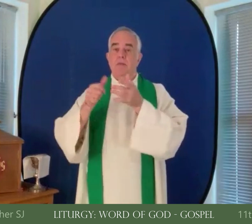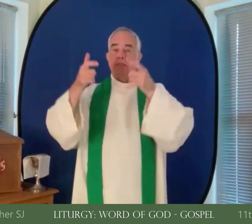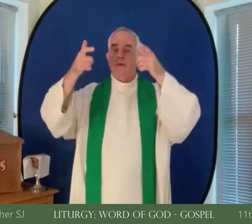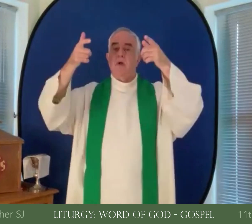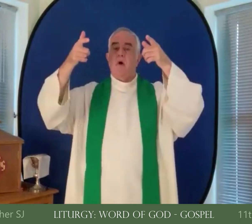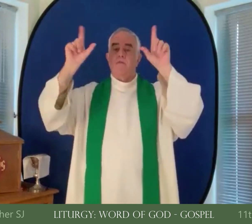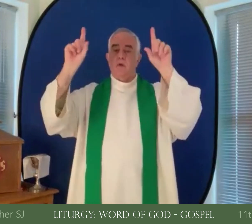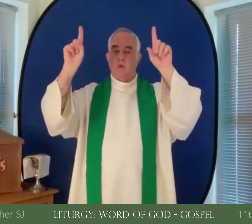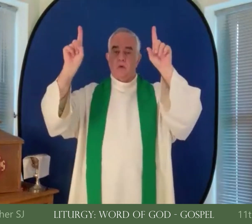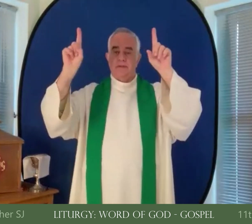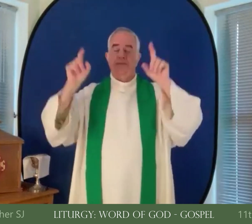Gospel of the Lord.